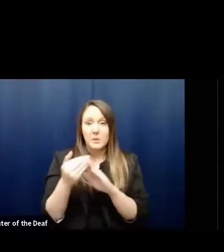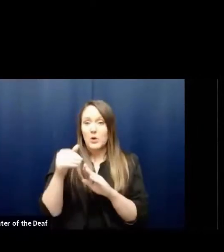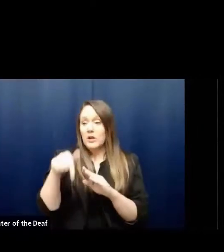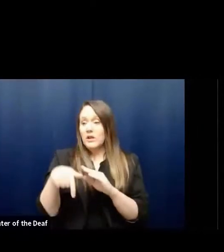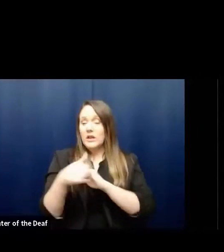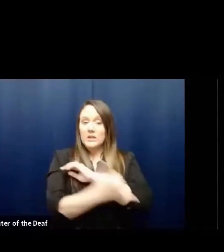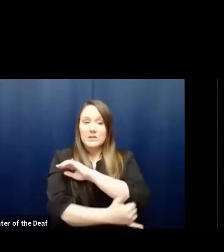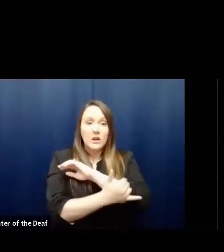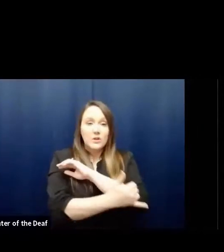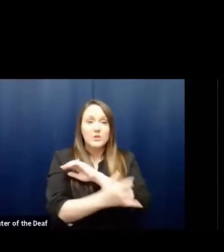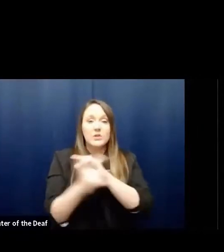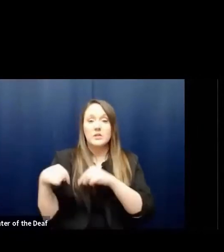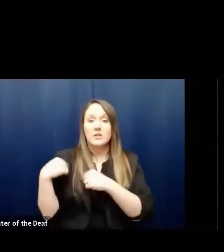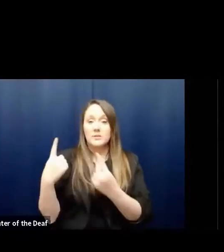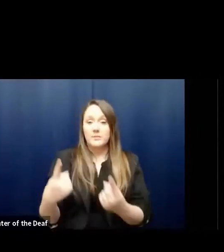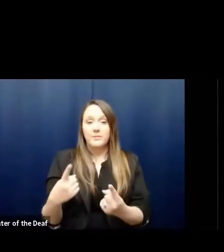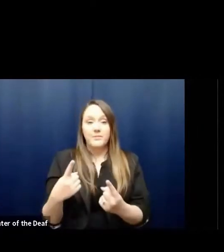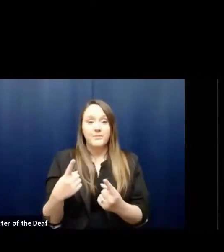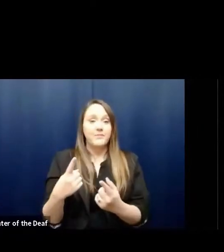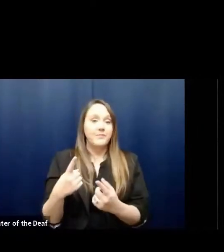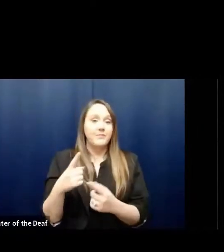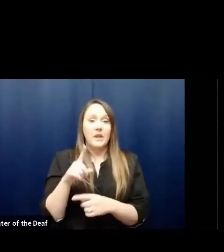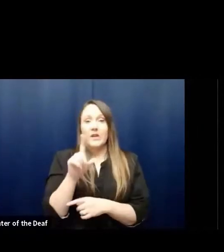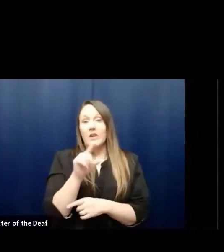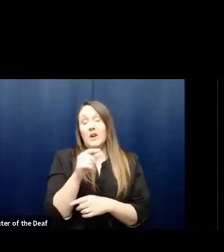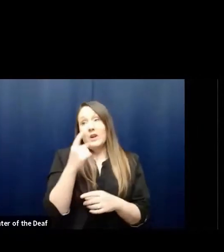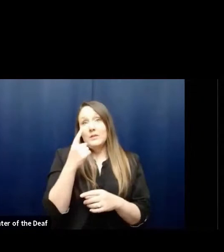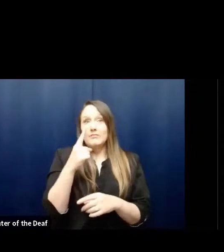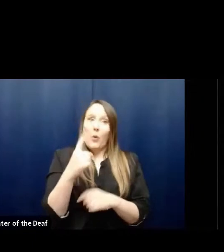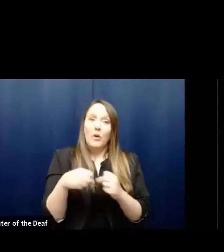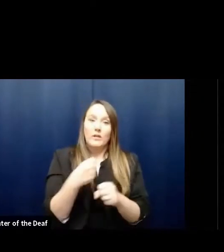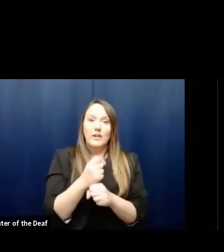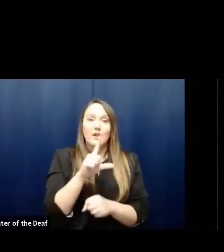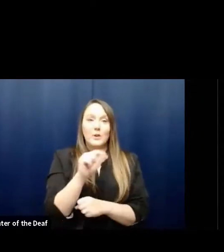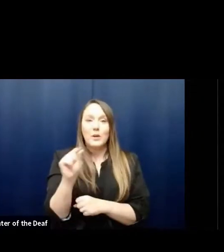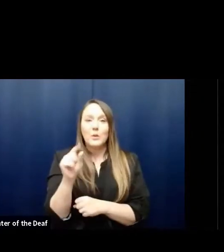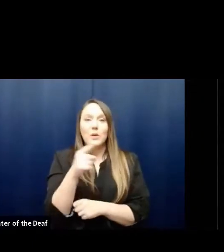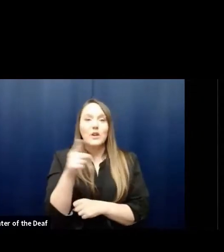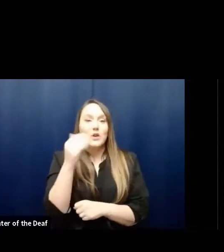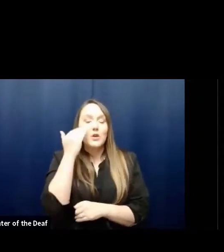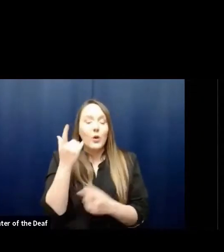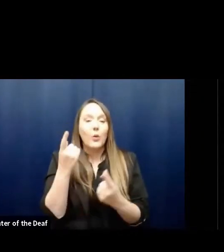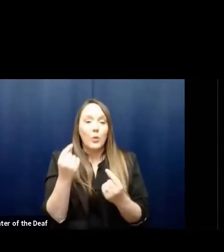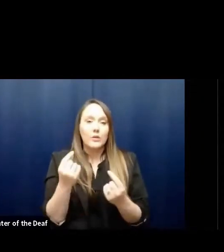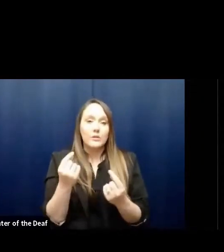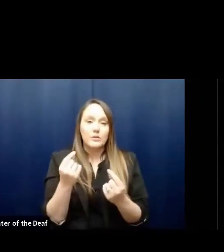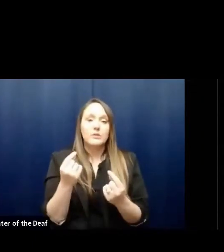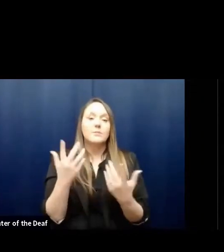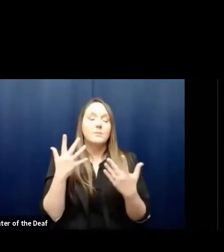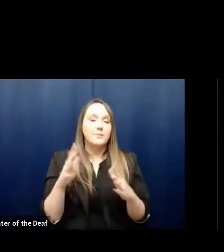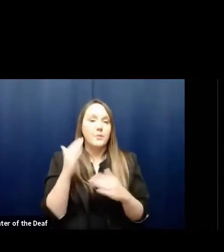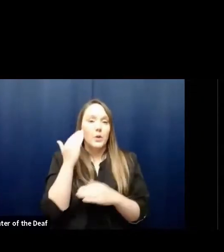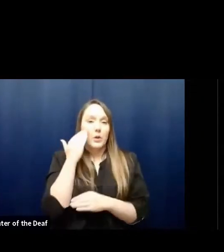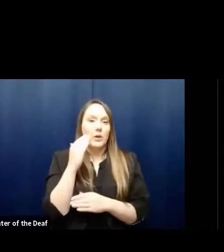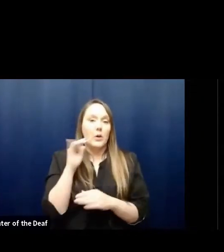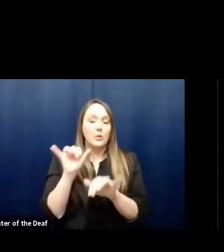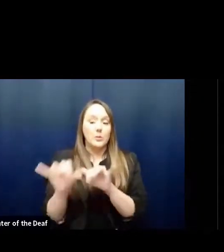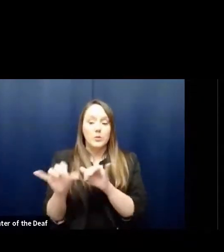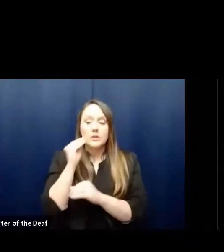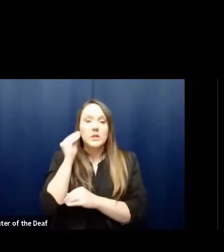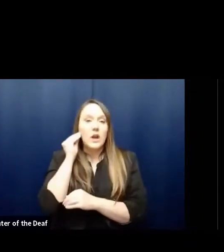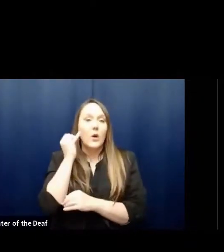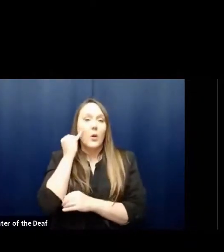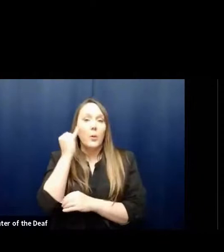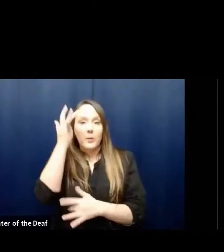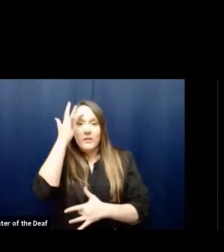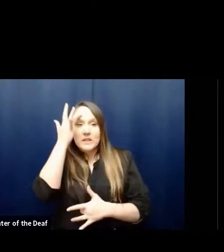country for 2020 knows what to do. You know what to do. And when staying home if you're sick, washing